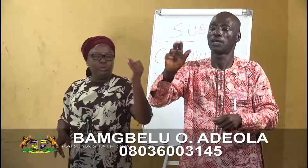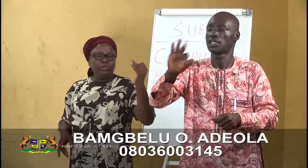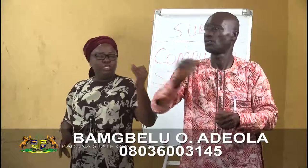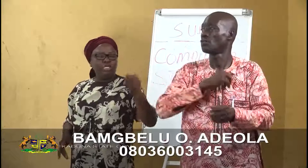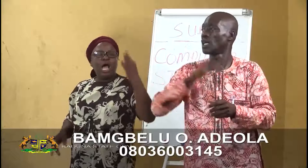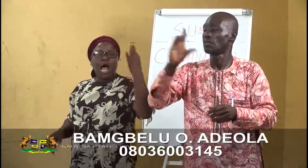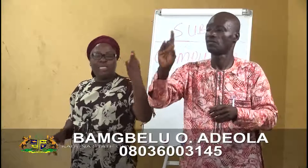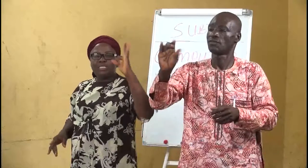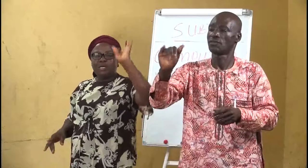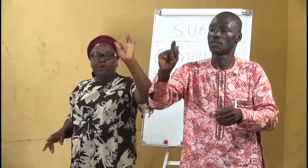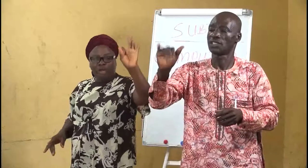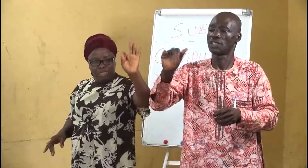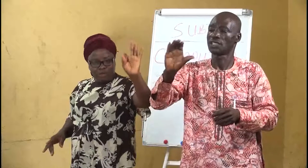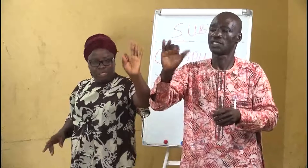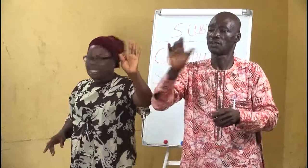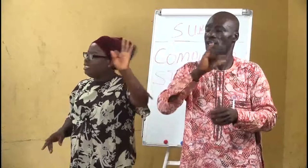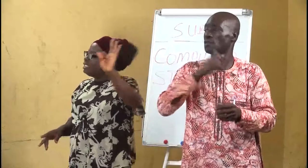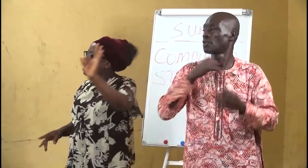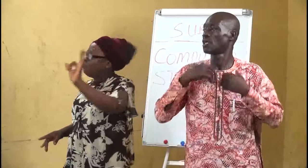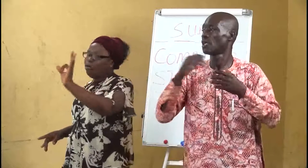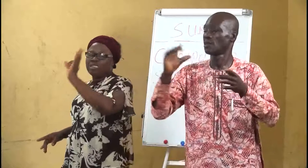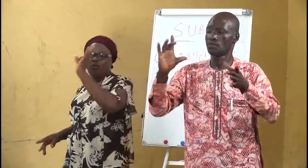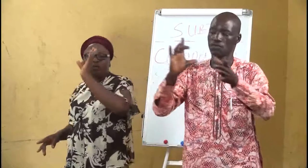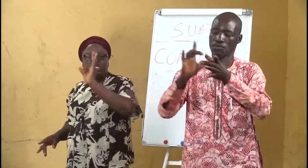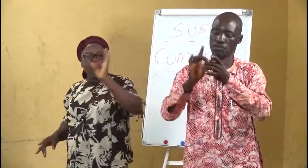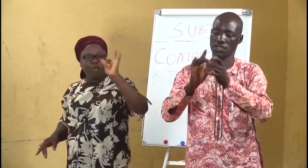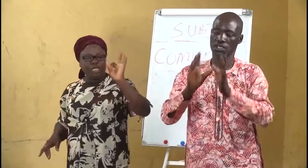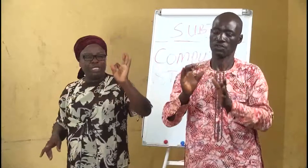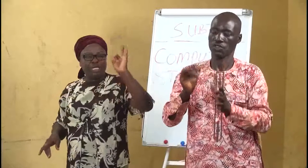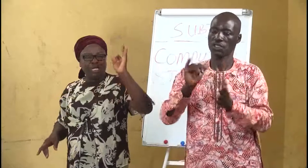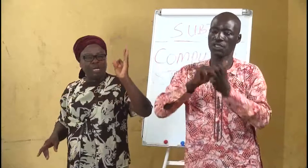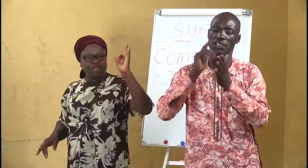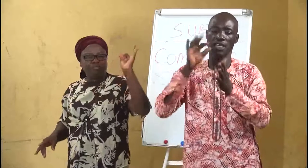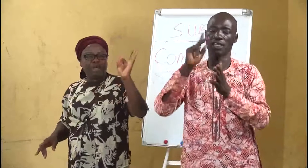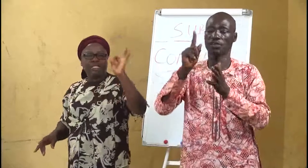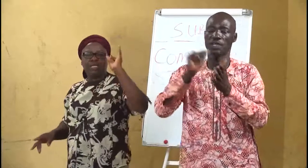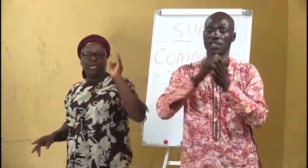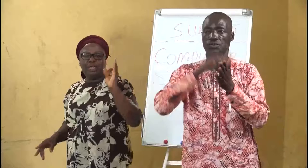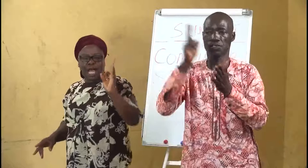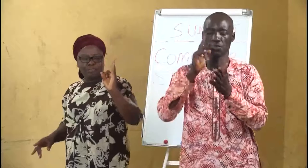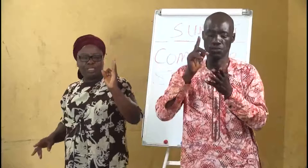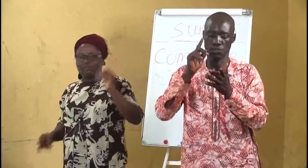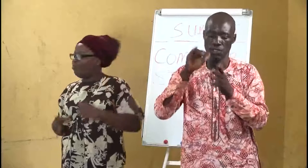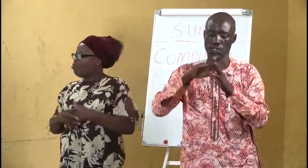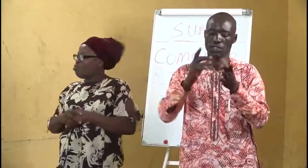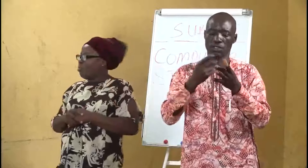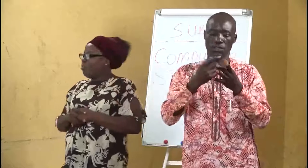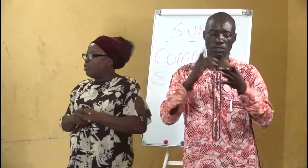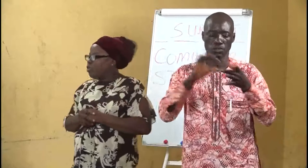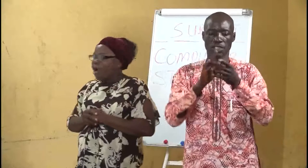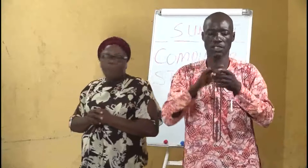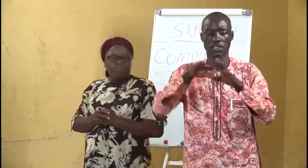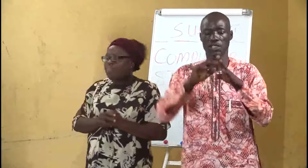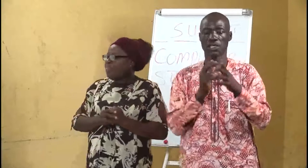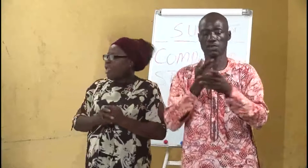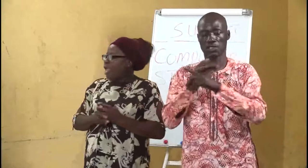data cables, and connectors. These are the ones that we use in connecting in our different labs.